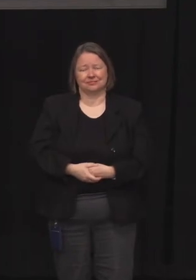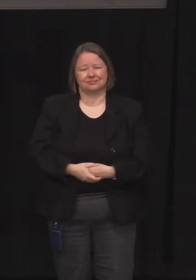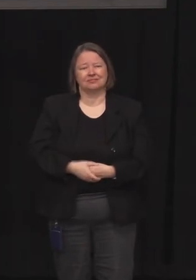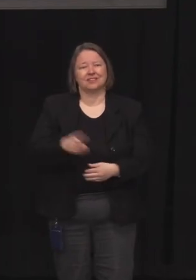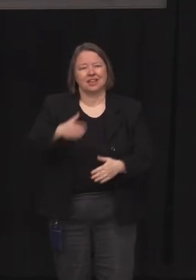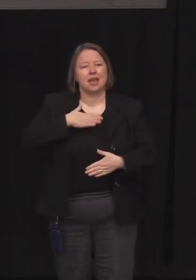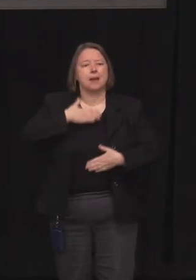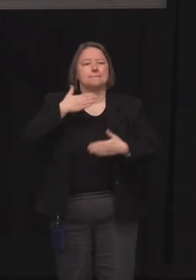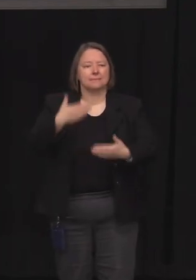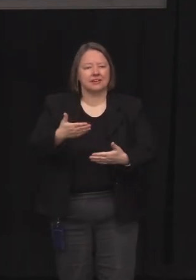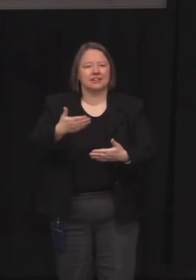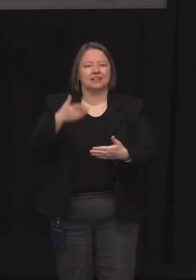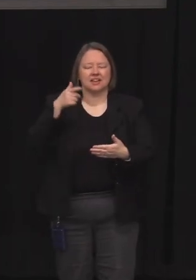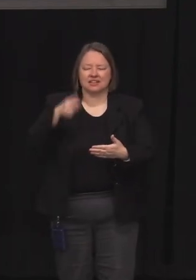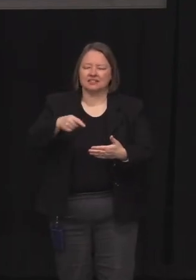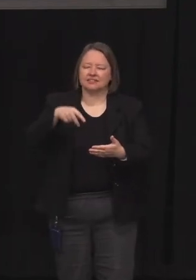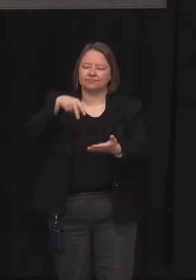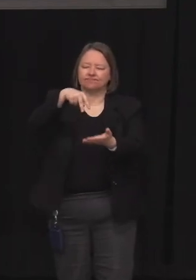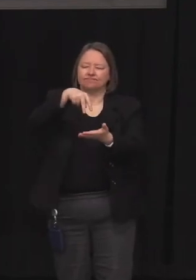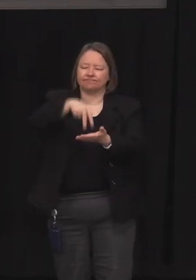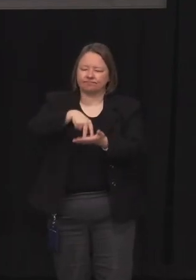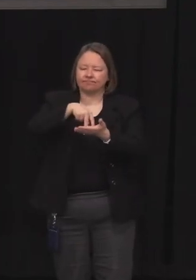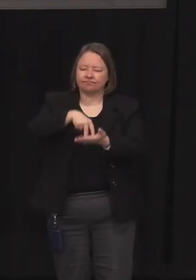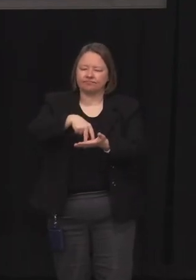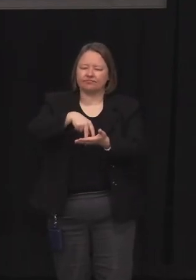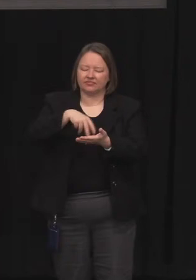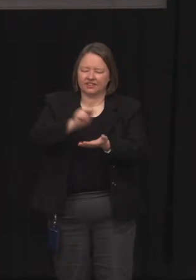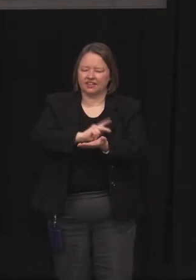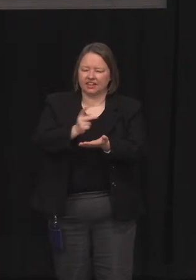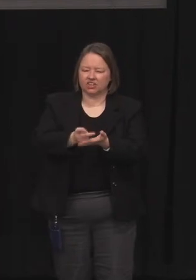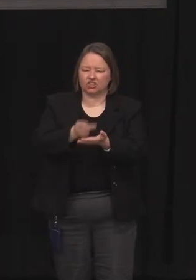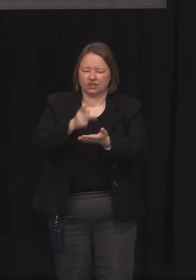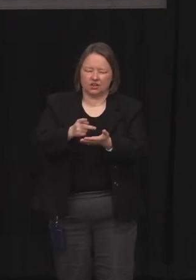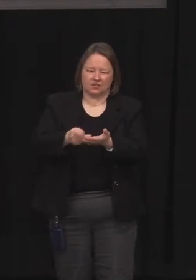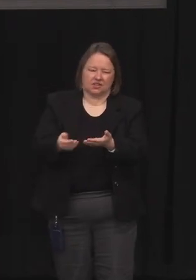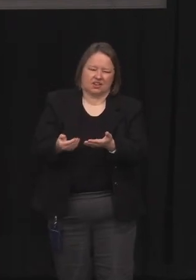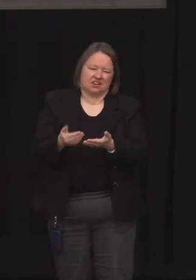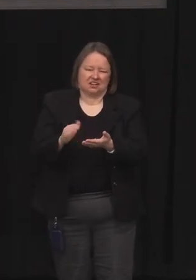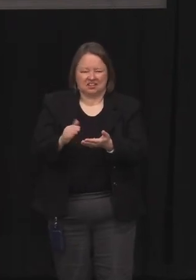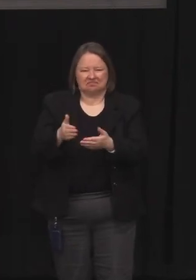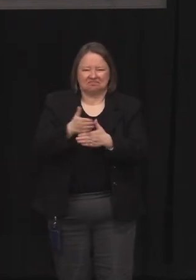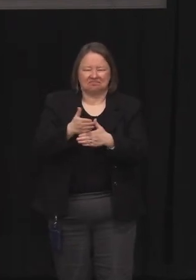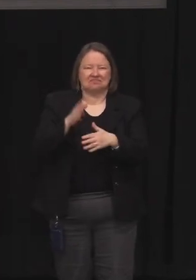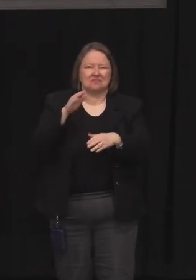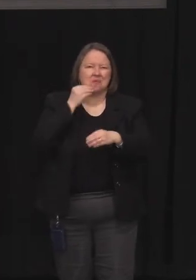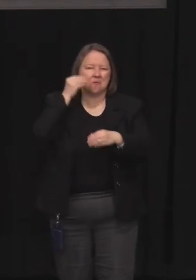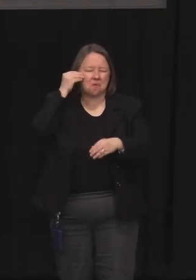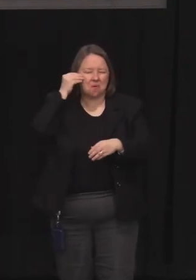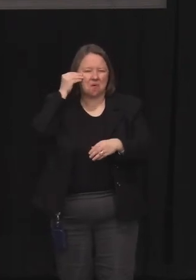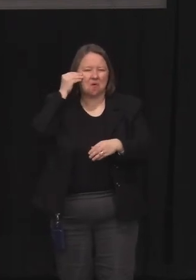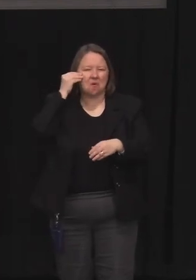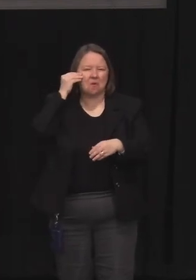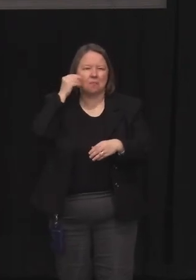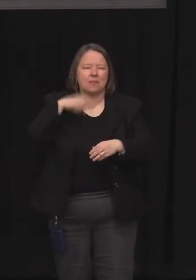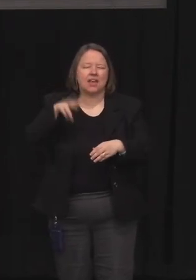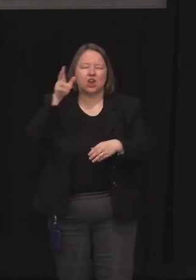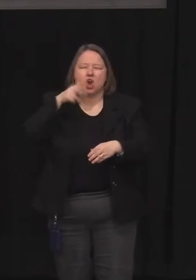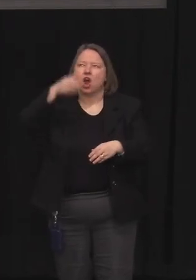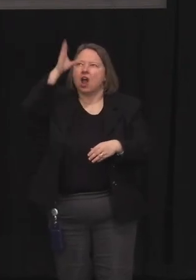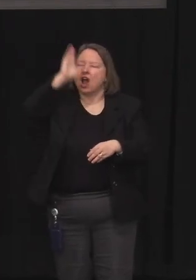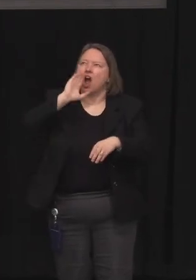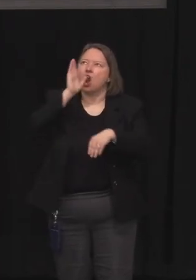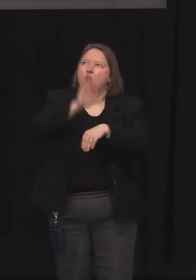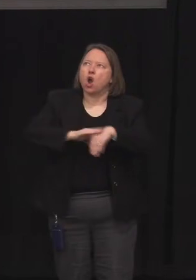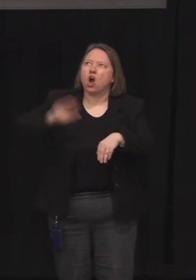He admitted that as he stood in the kitchen of their modest home, Brother McZee, he heard God calling his name